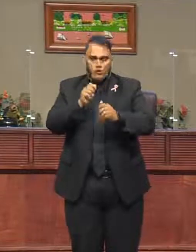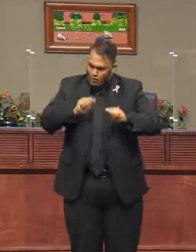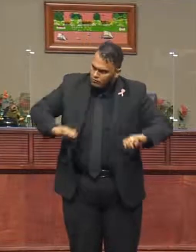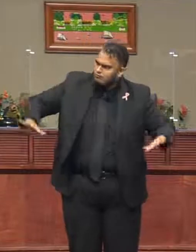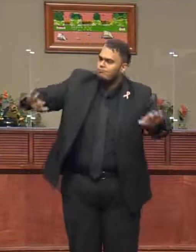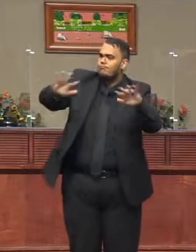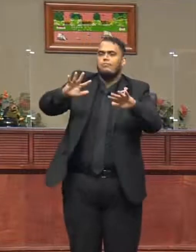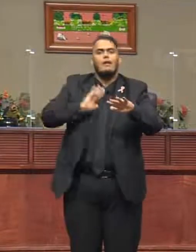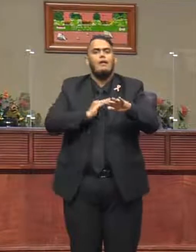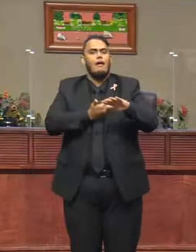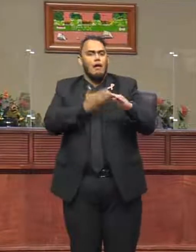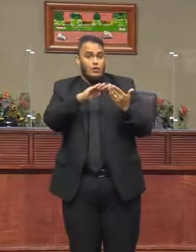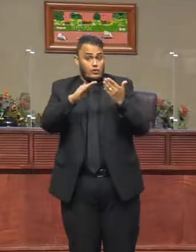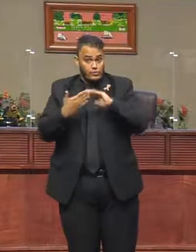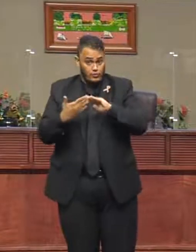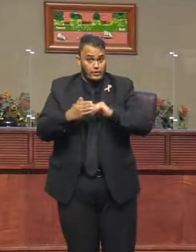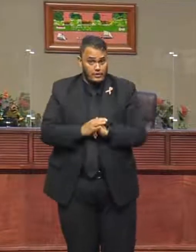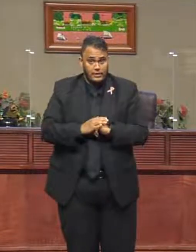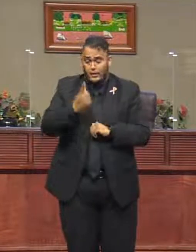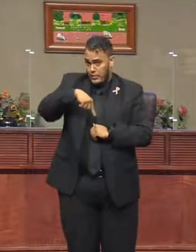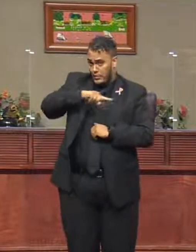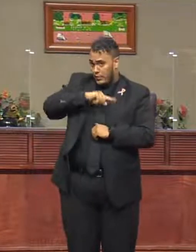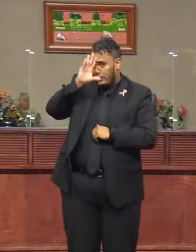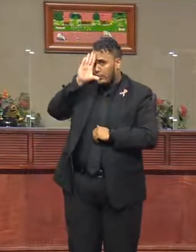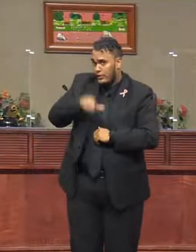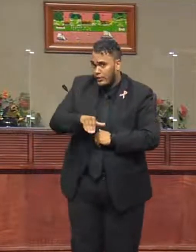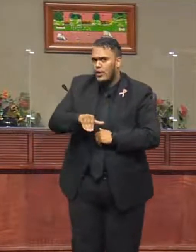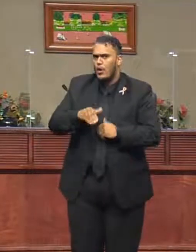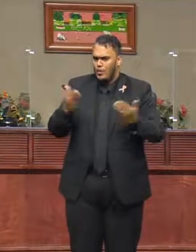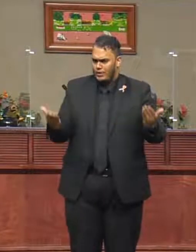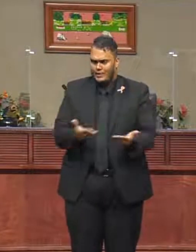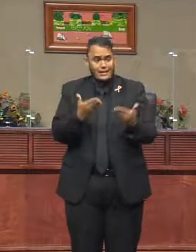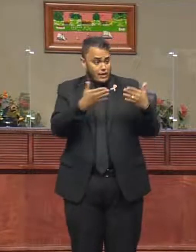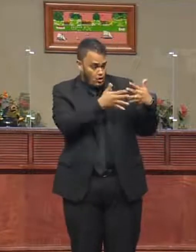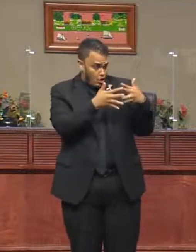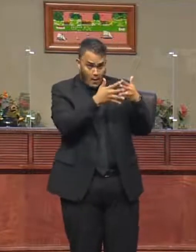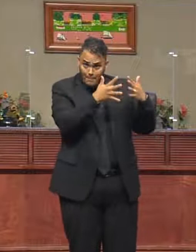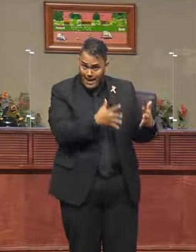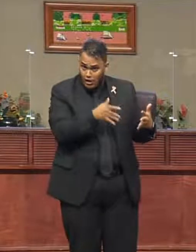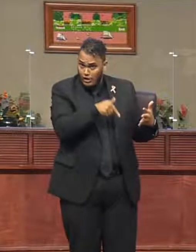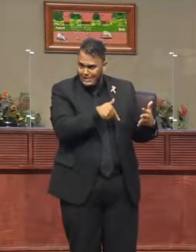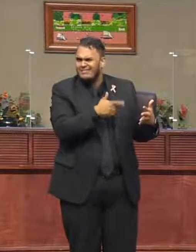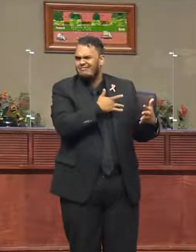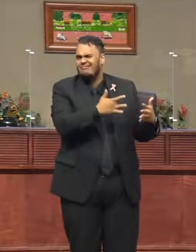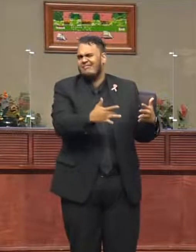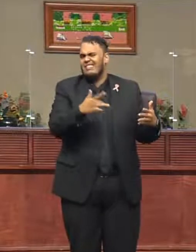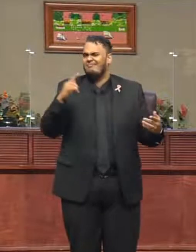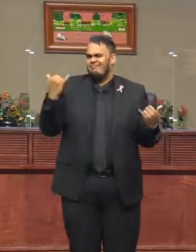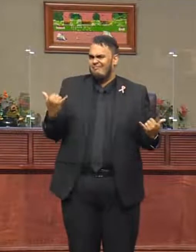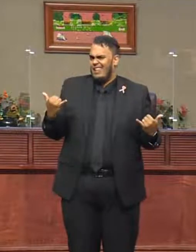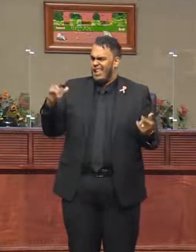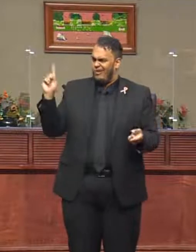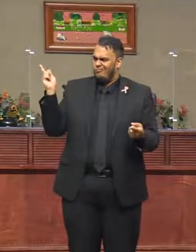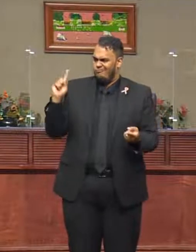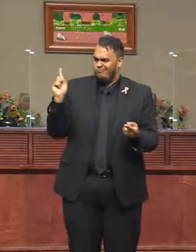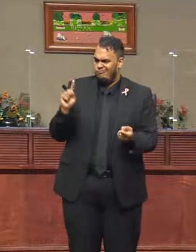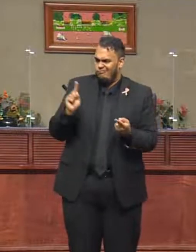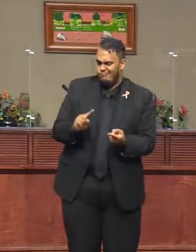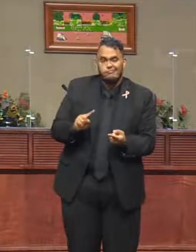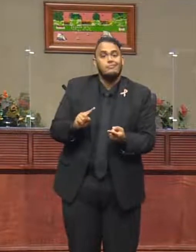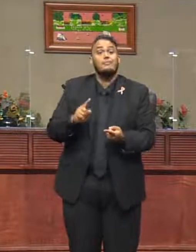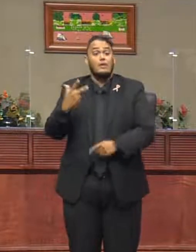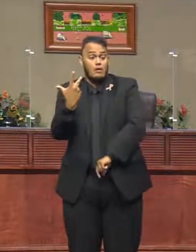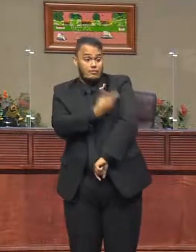there has been a decrease nationally in Americans getting the COVID-19 vaccine, and Orange County